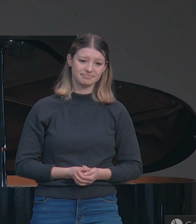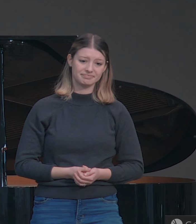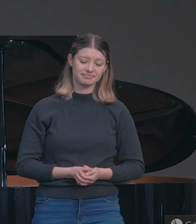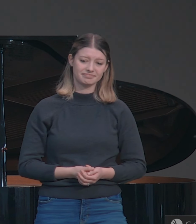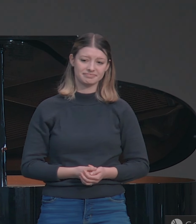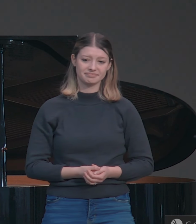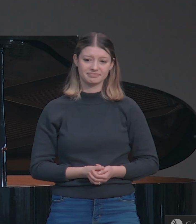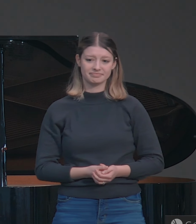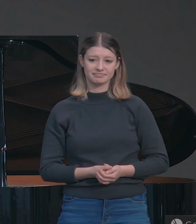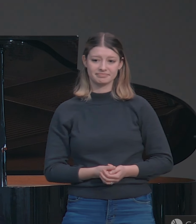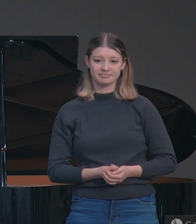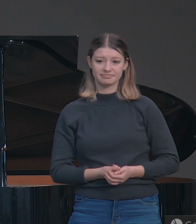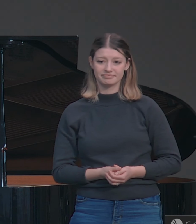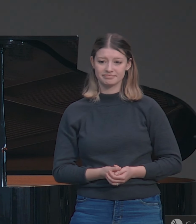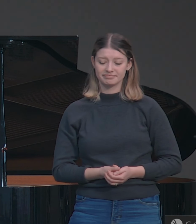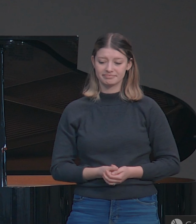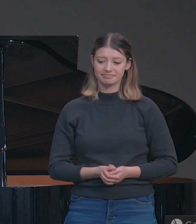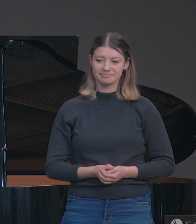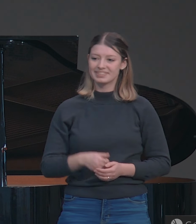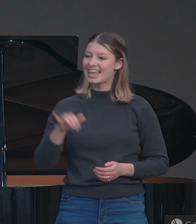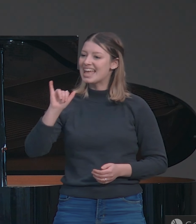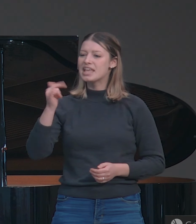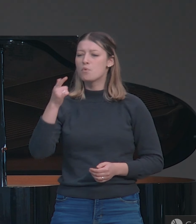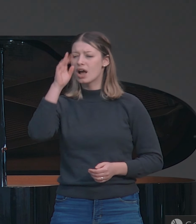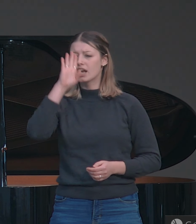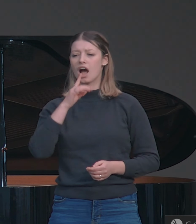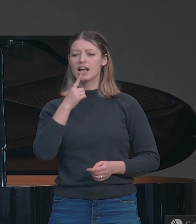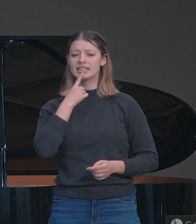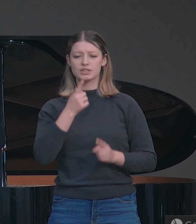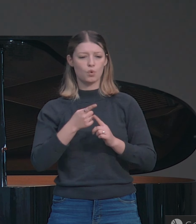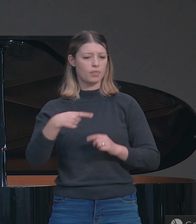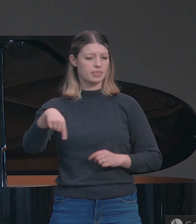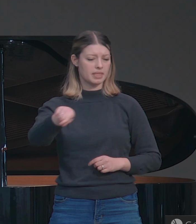Very similar to what God said to them